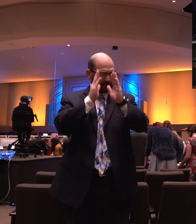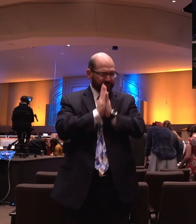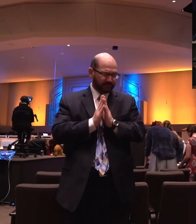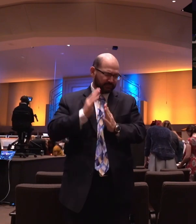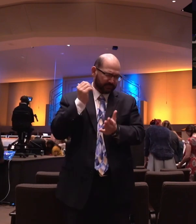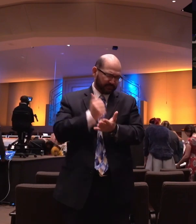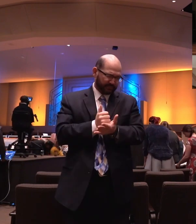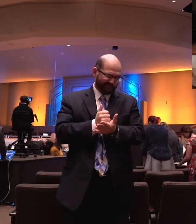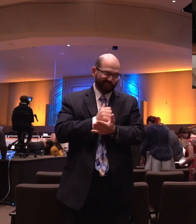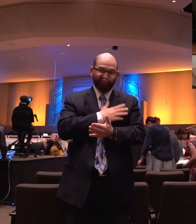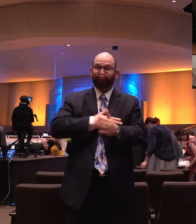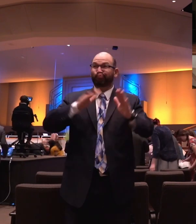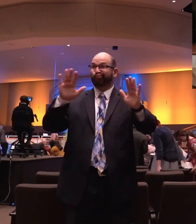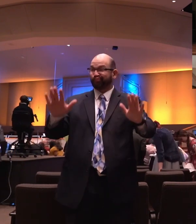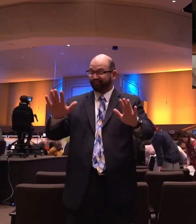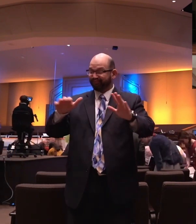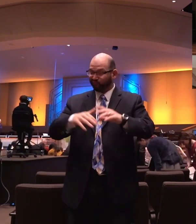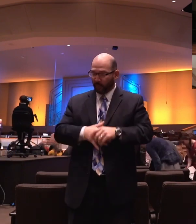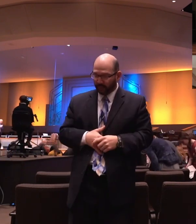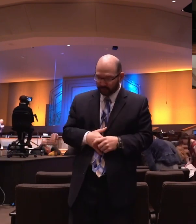Amen. Be seated, please.